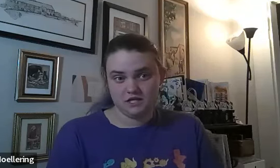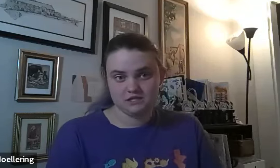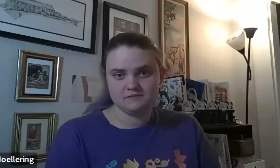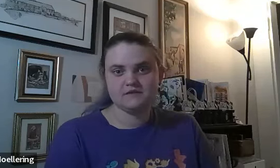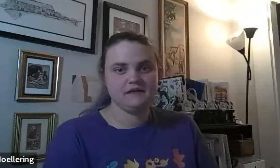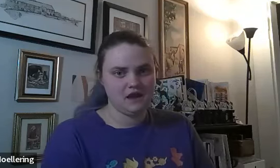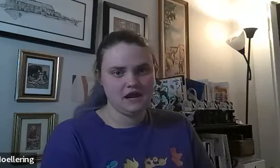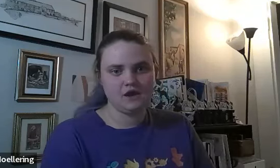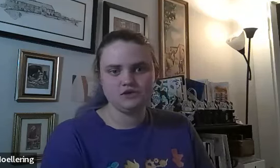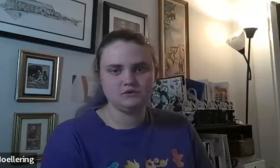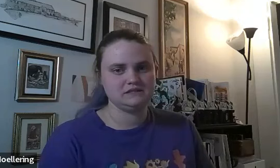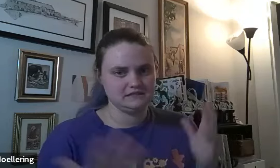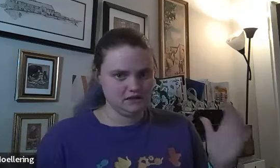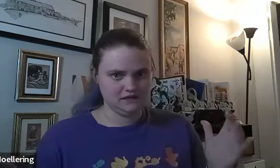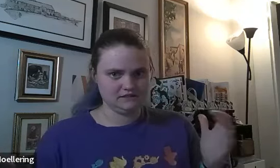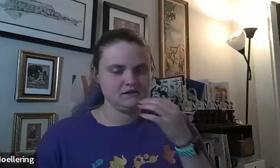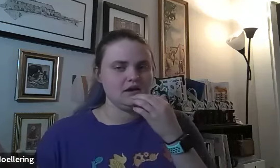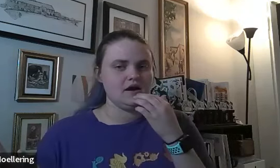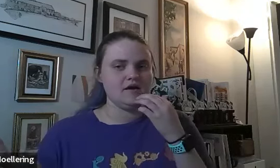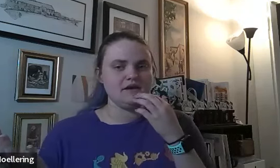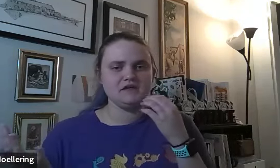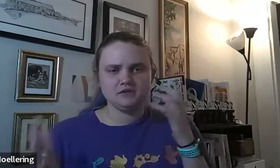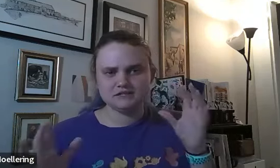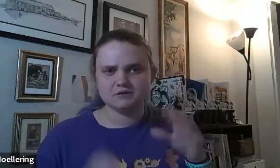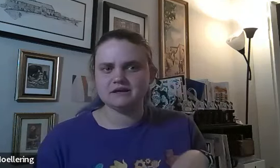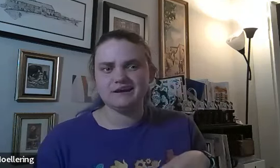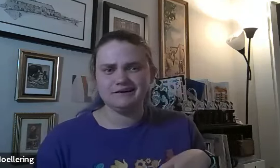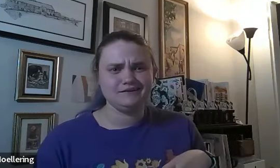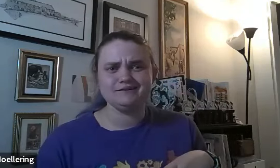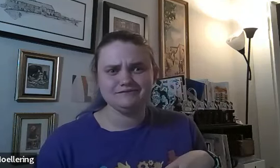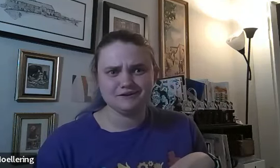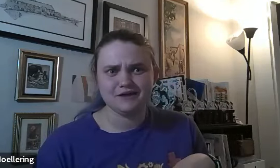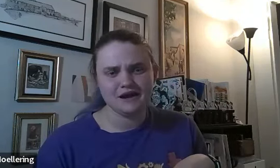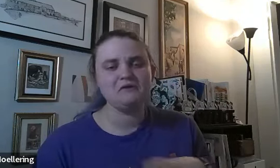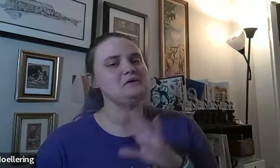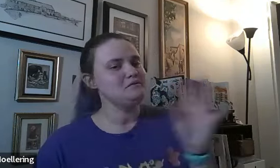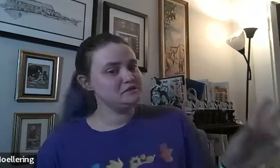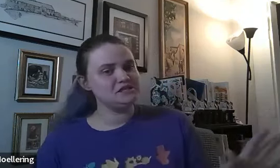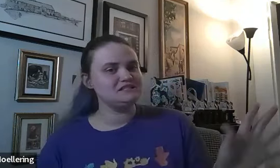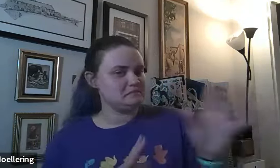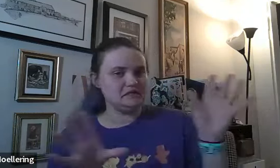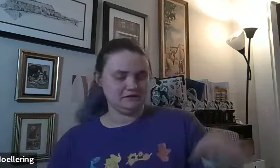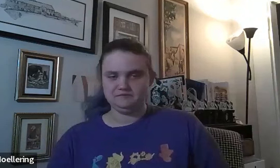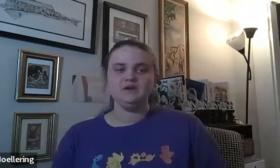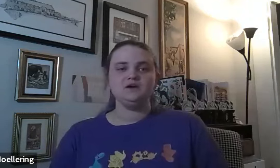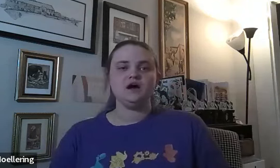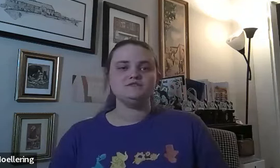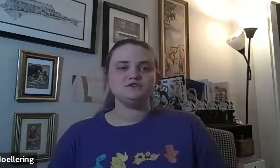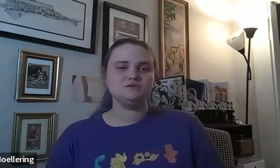473, something like that, how you would sign it. I think you guys are probably like, I couldn't figure that out. But just to be clear, so you would